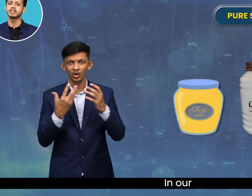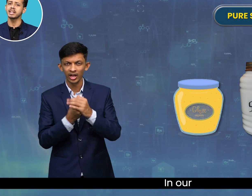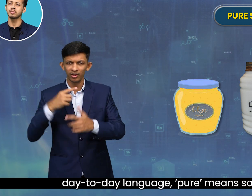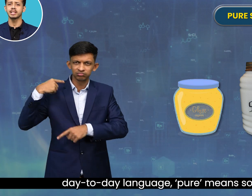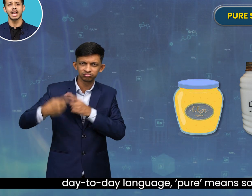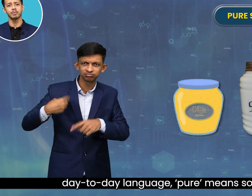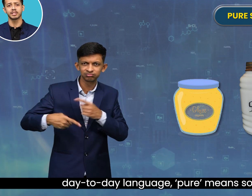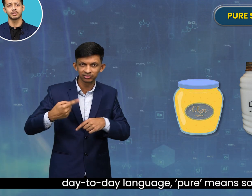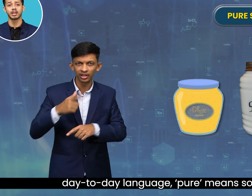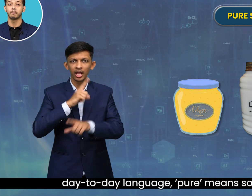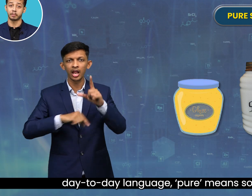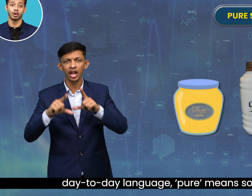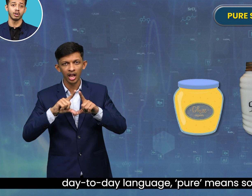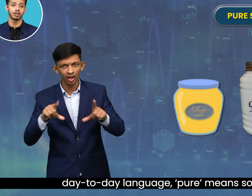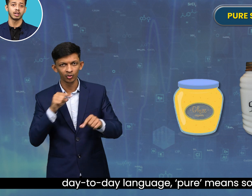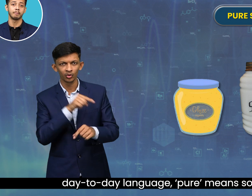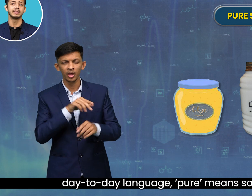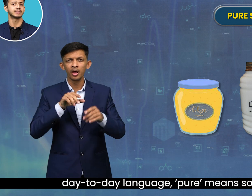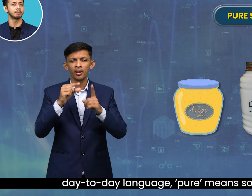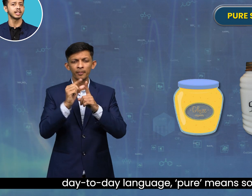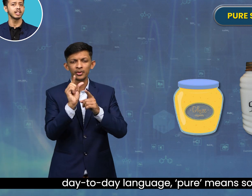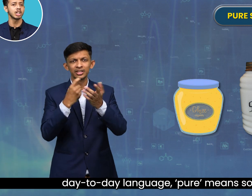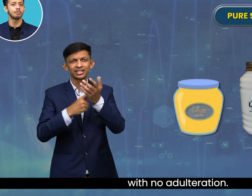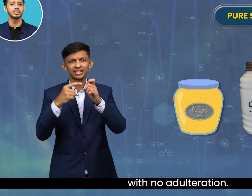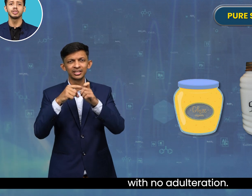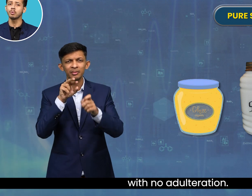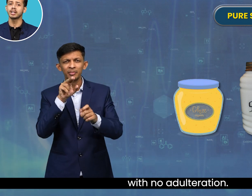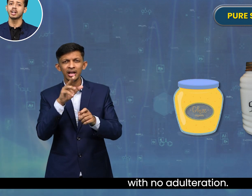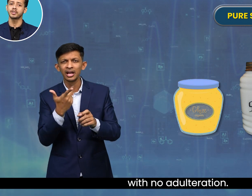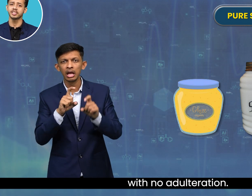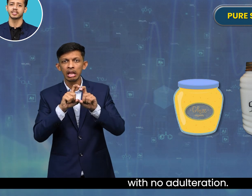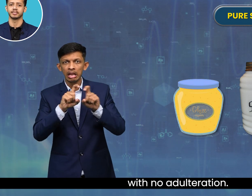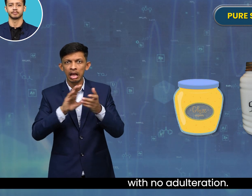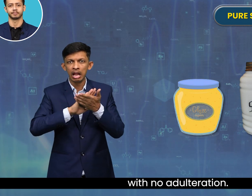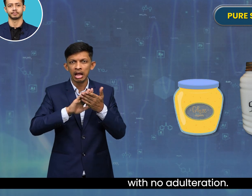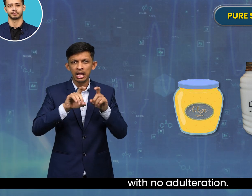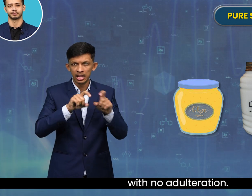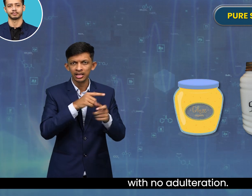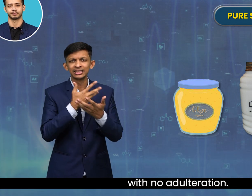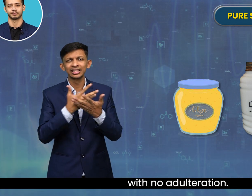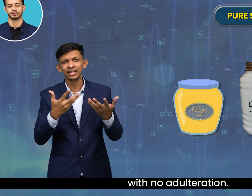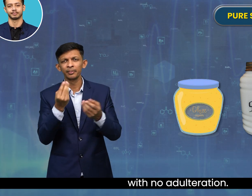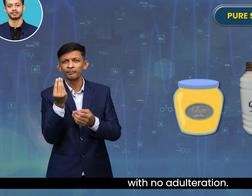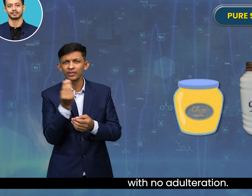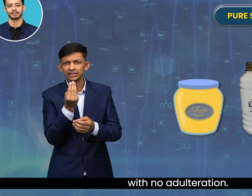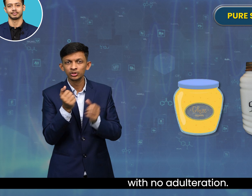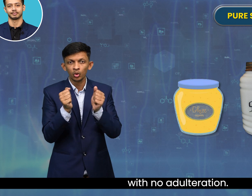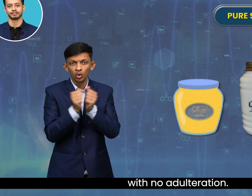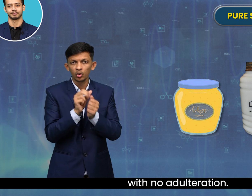In our day-to-day language, pure means something with no adulteration.